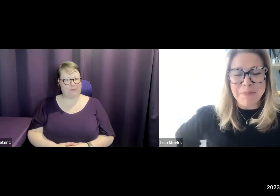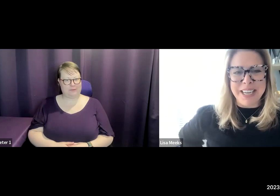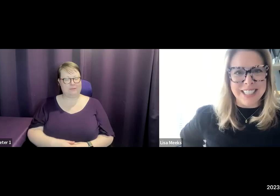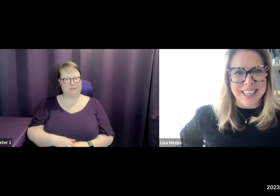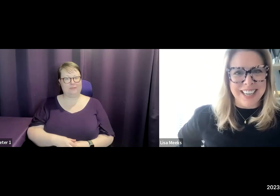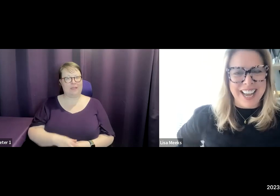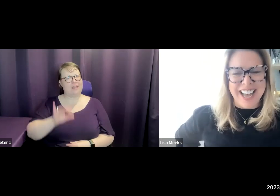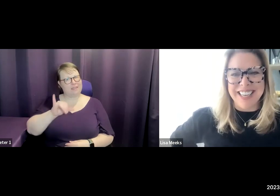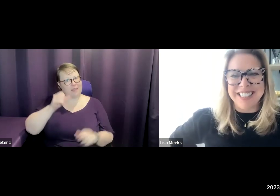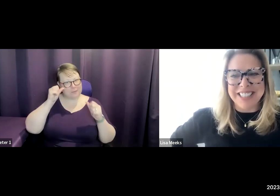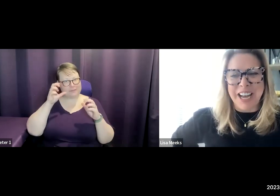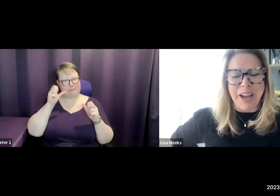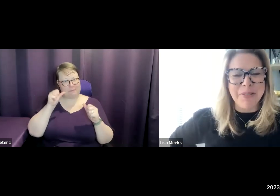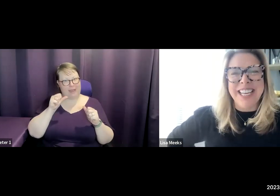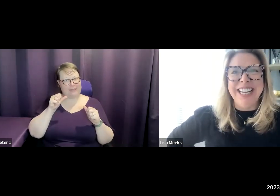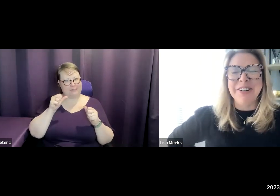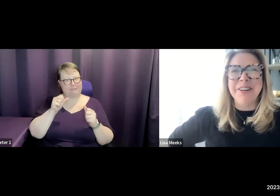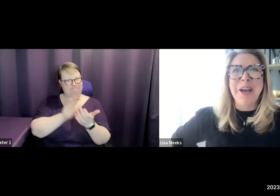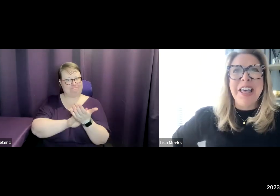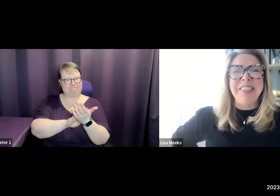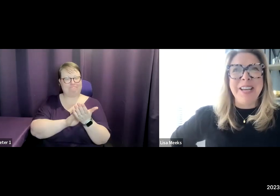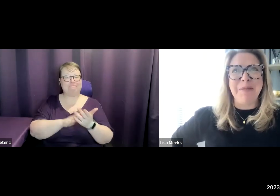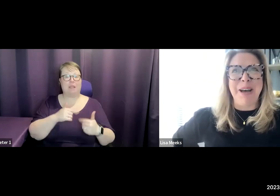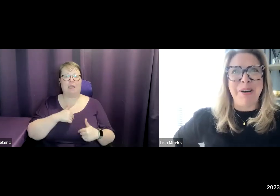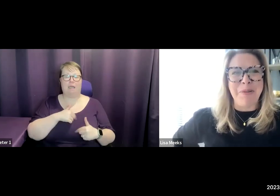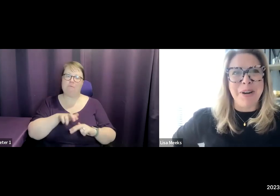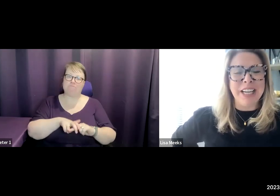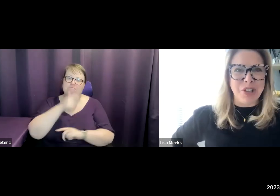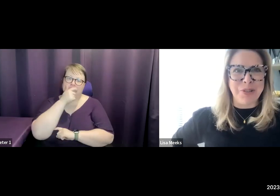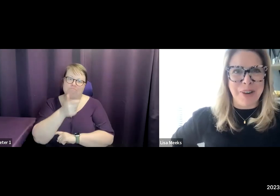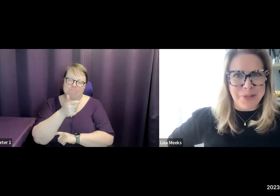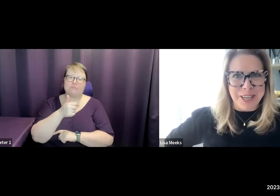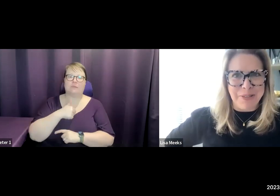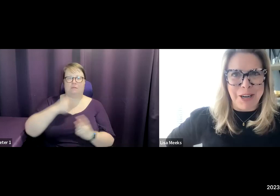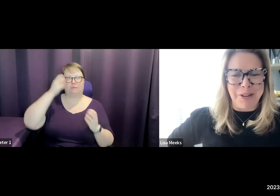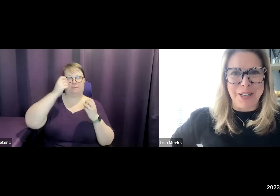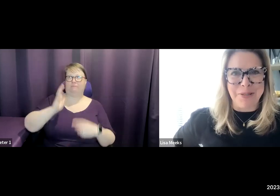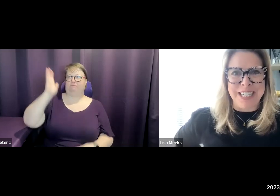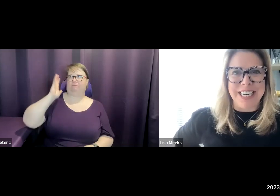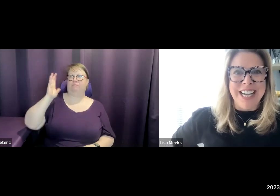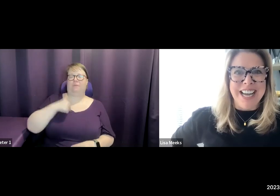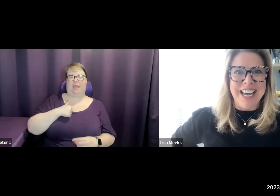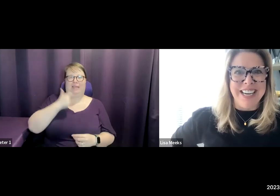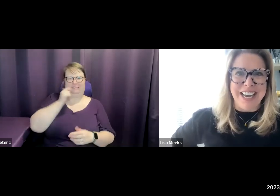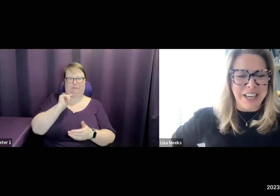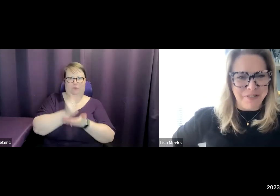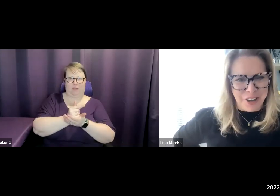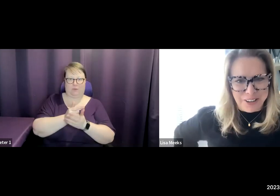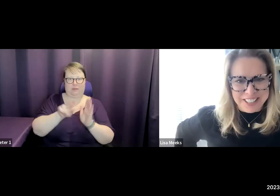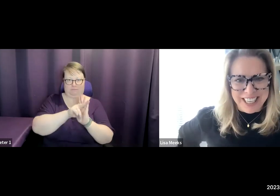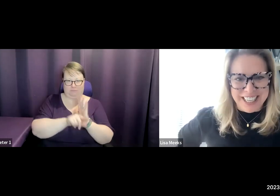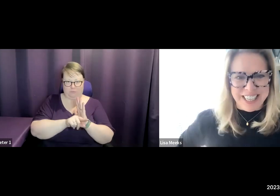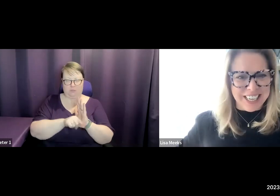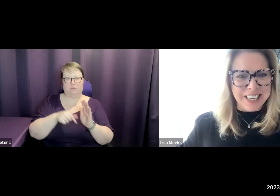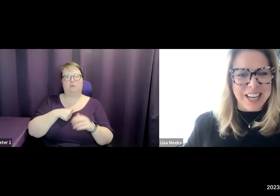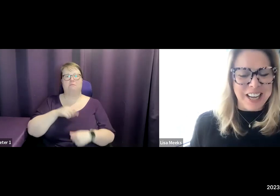Rylee, that was amazing. And I was sitting here thinking about when I had just graduated from undergraduate and getting